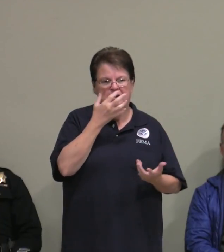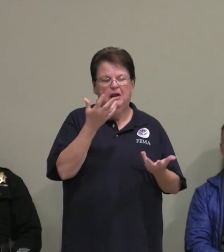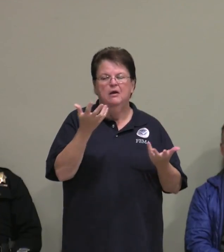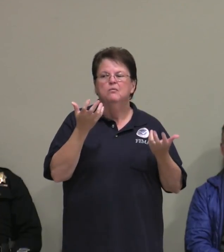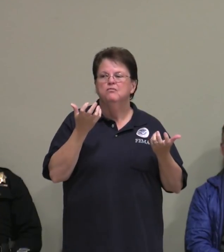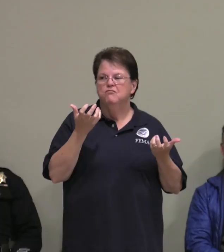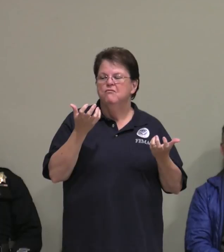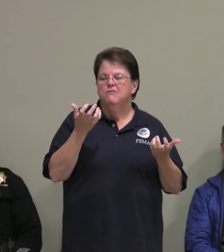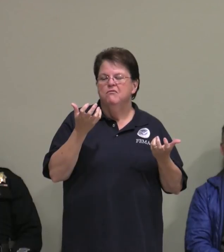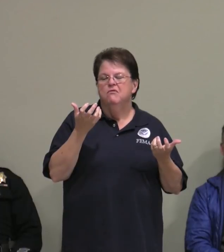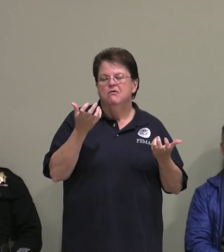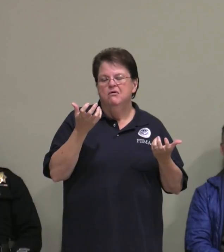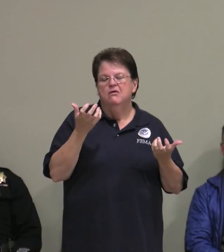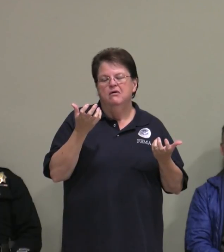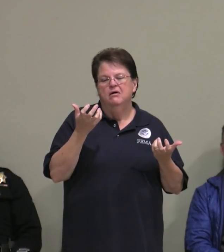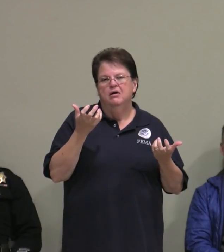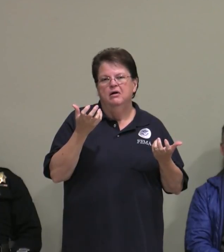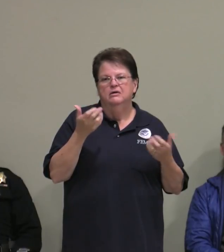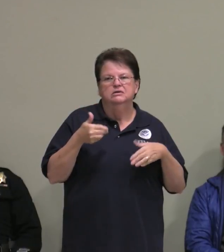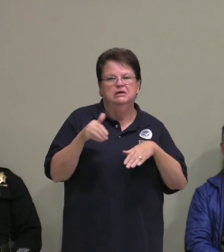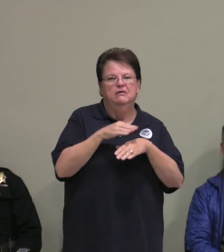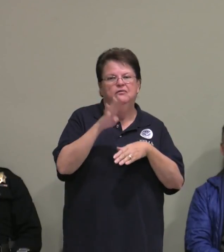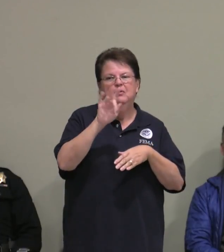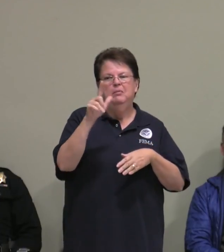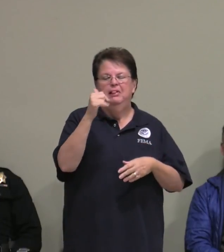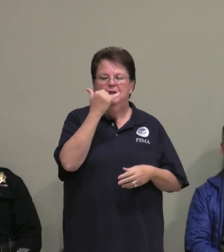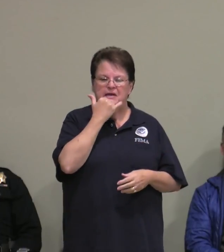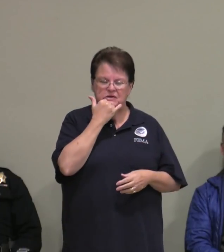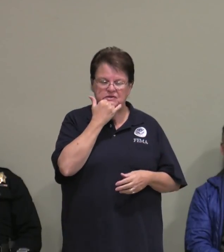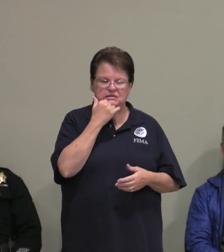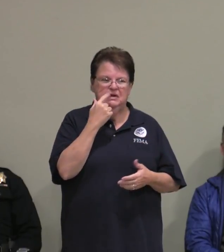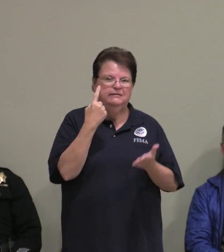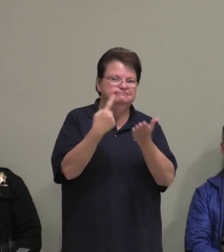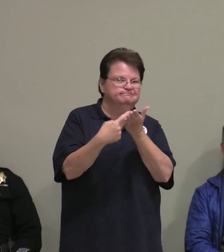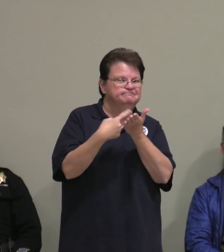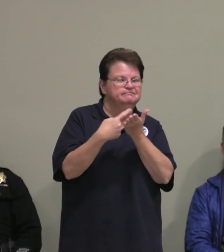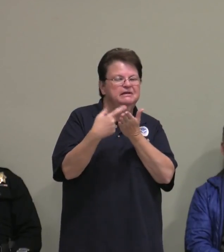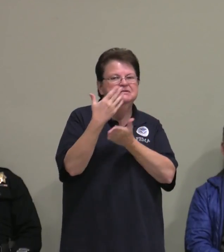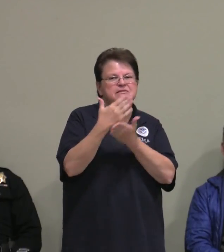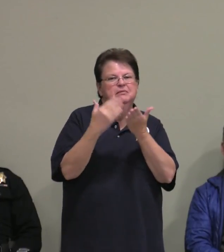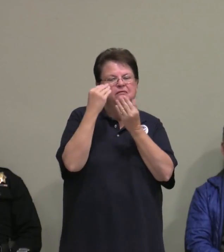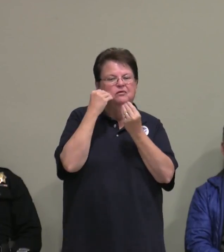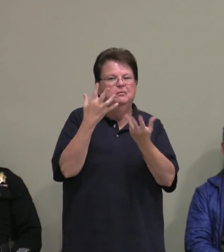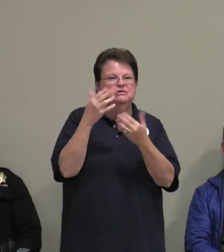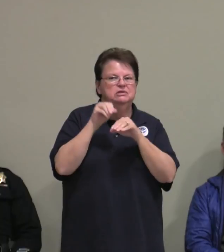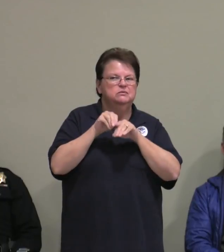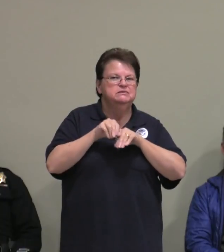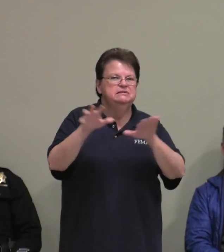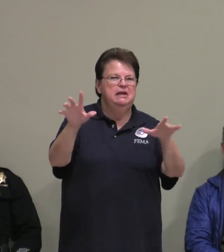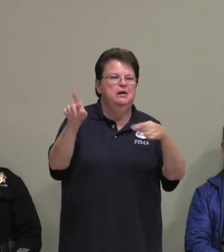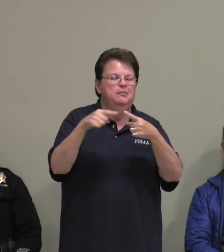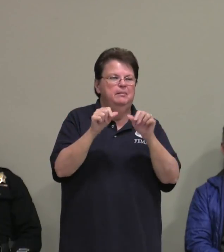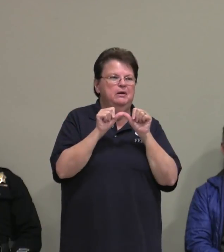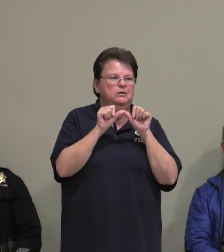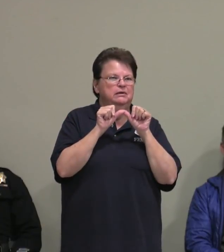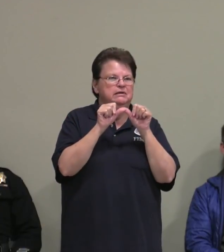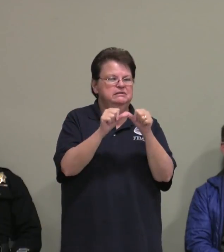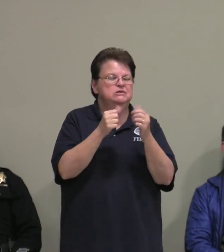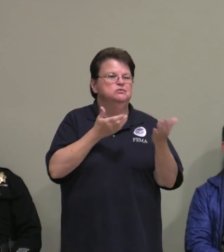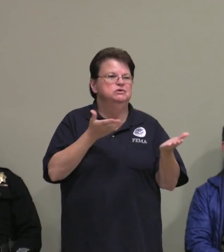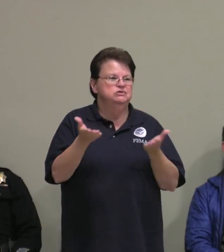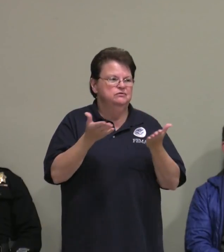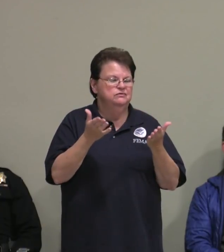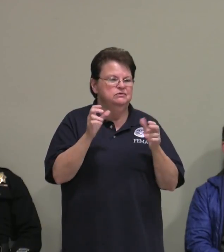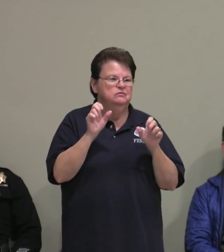the current bill errors and then talk about some of the information that went out about continuing your service so that